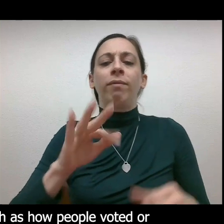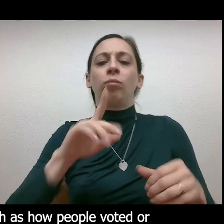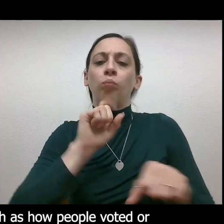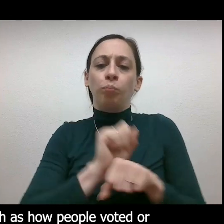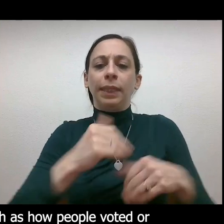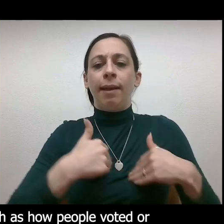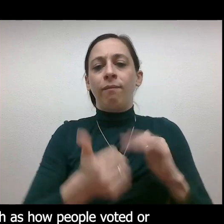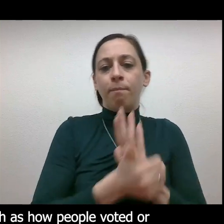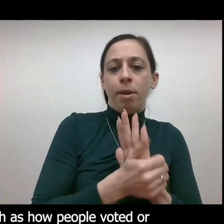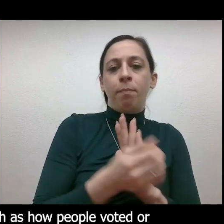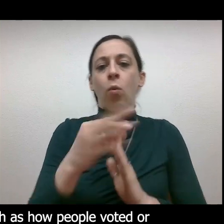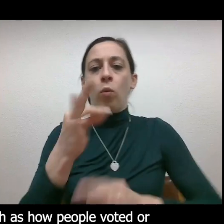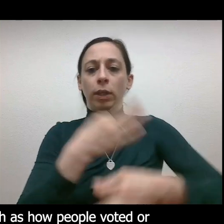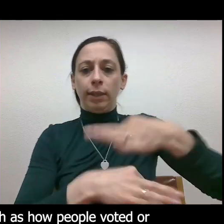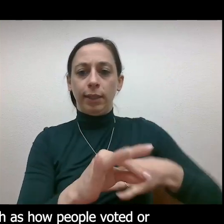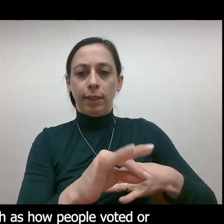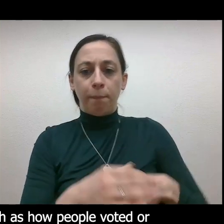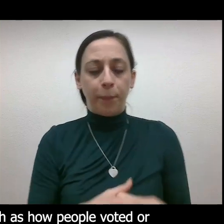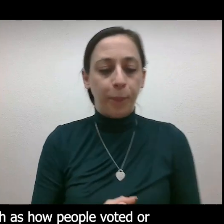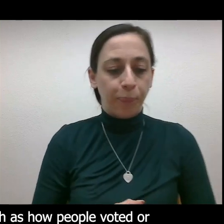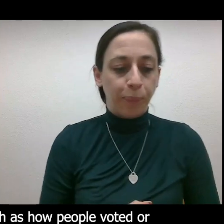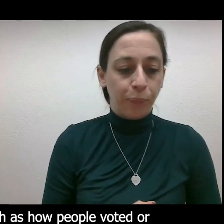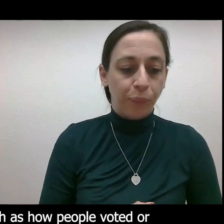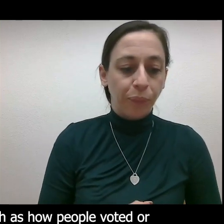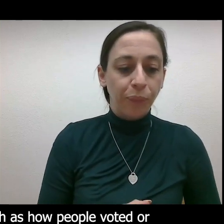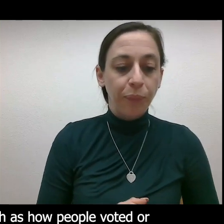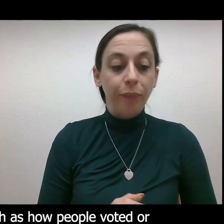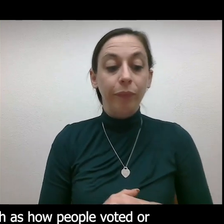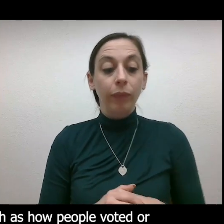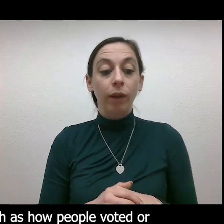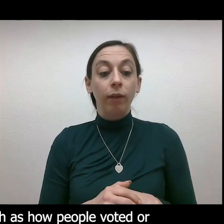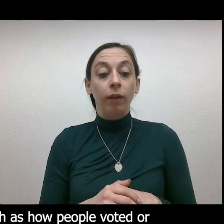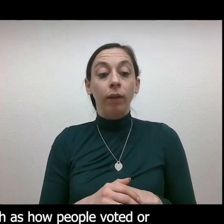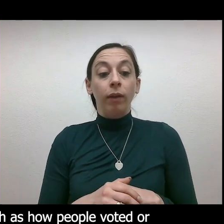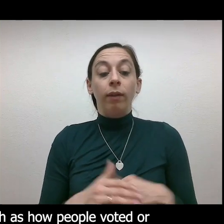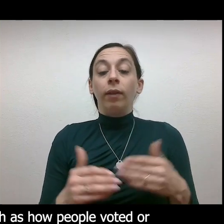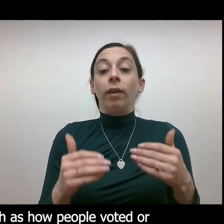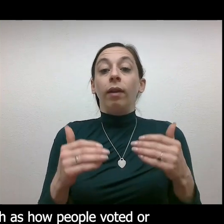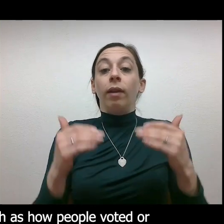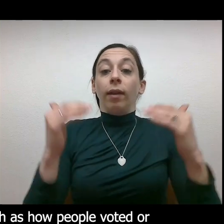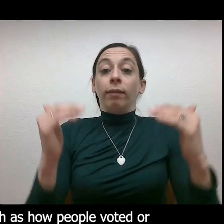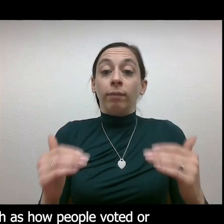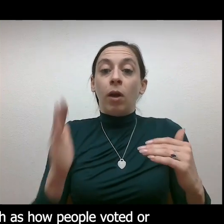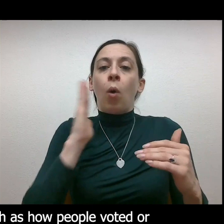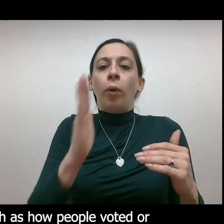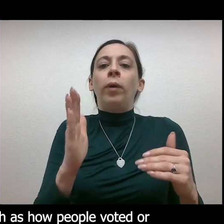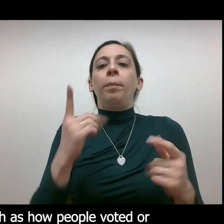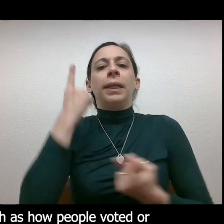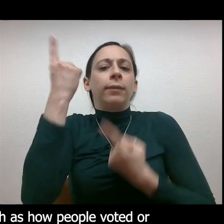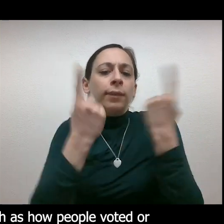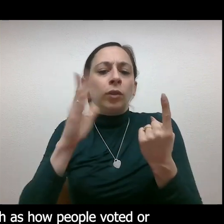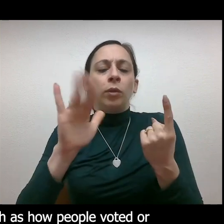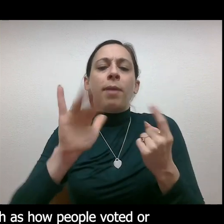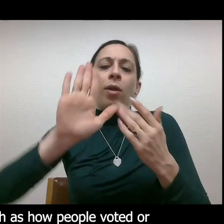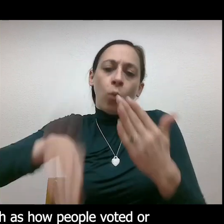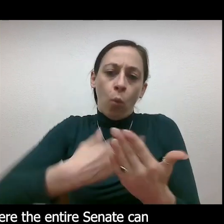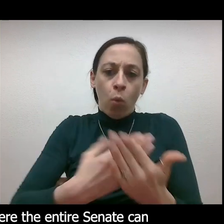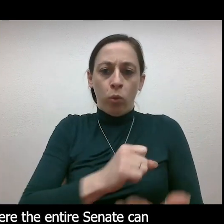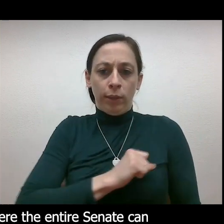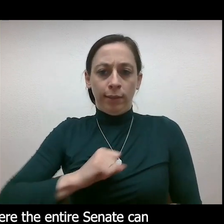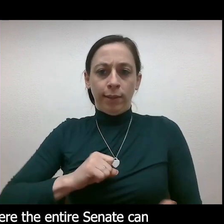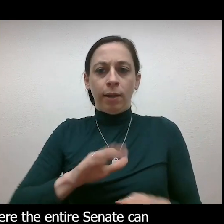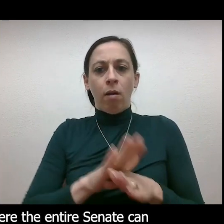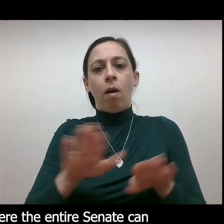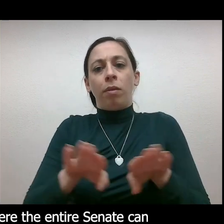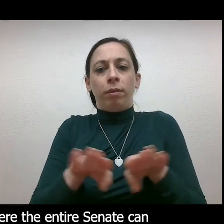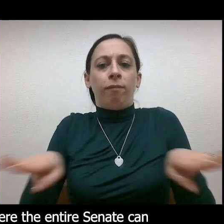That report may include information such as how people voted or what amendments or committee substitutions there